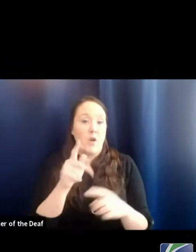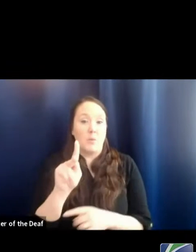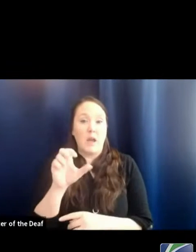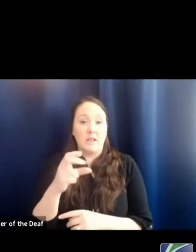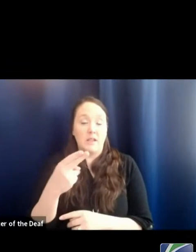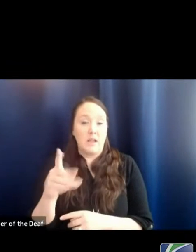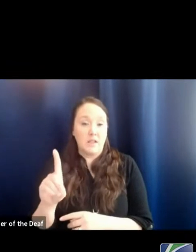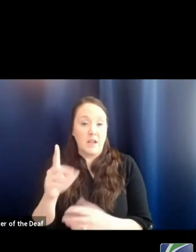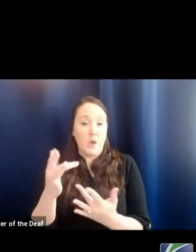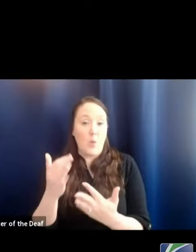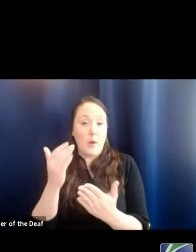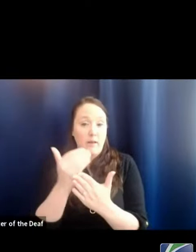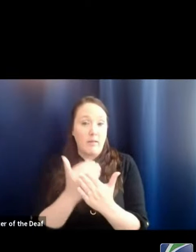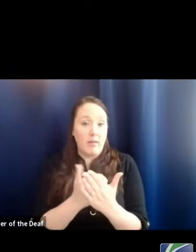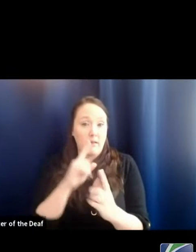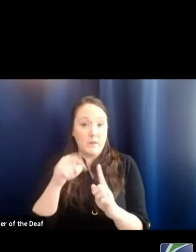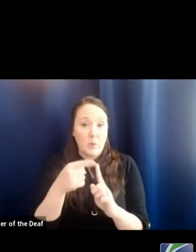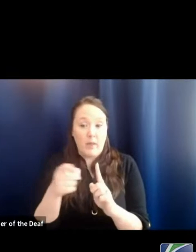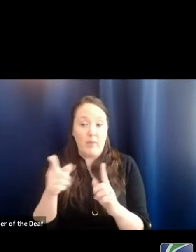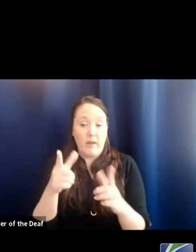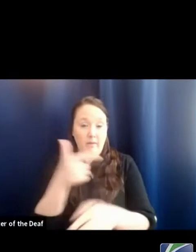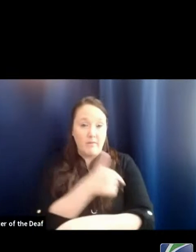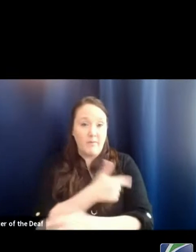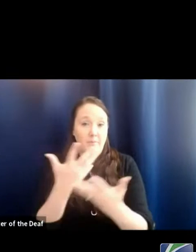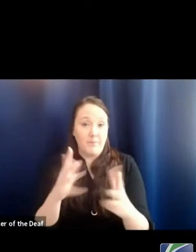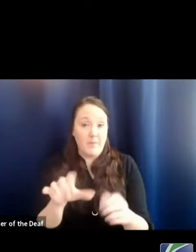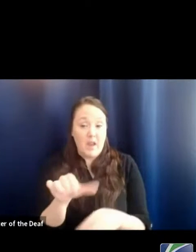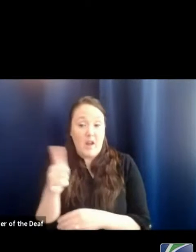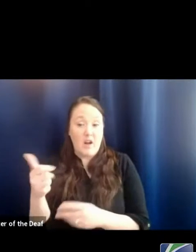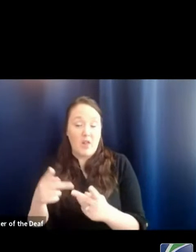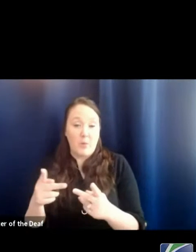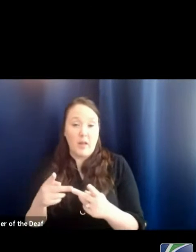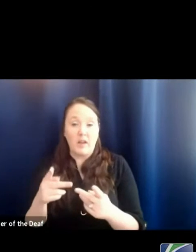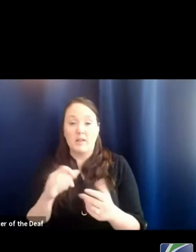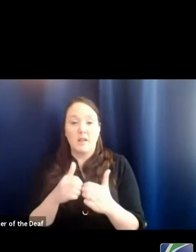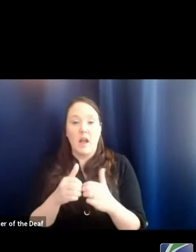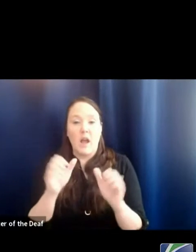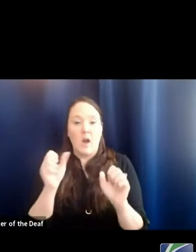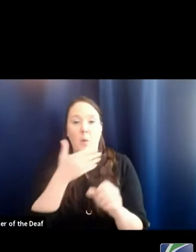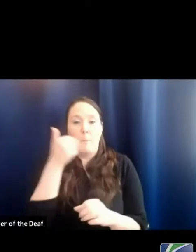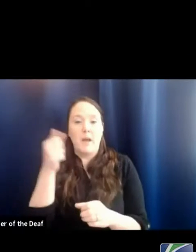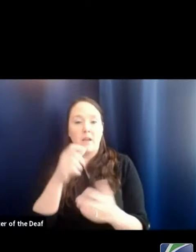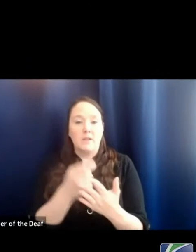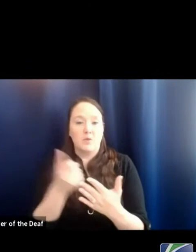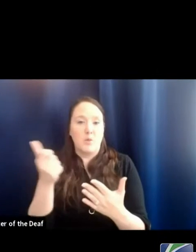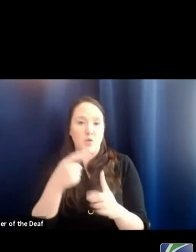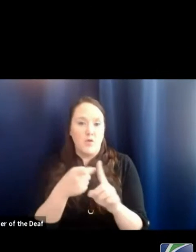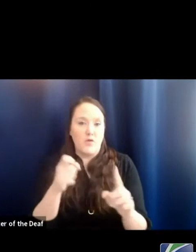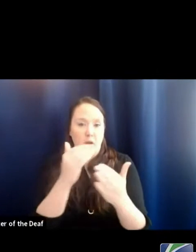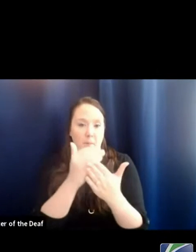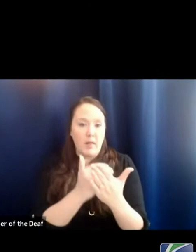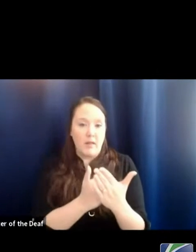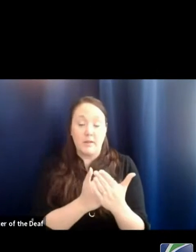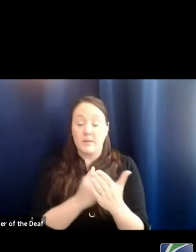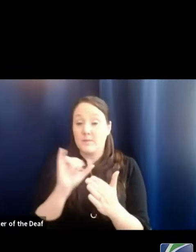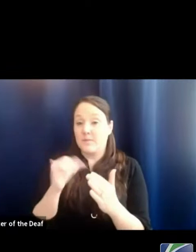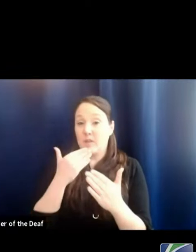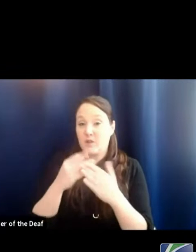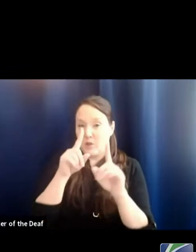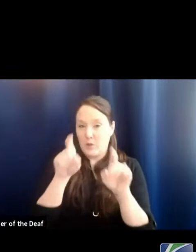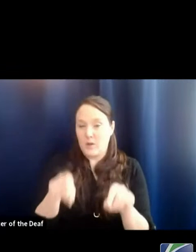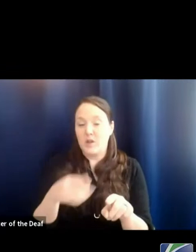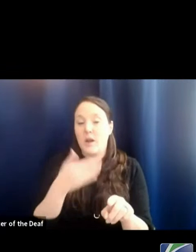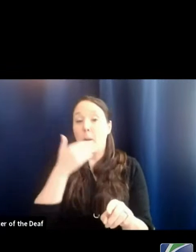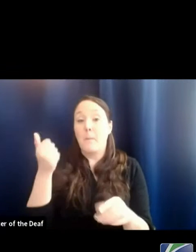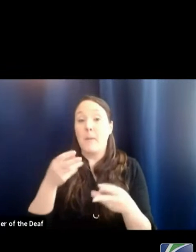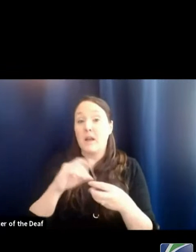list when they're able to get a vaccine elsewhere. What is the best way for people to remove themselves from the list? That's a great question. The best way to remove yourself from the